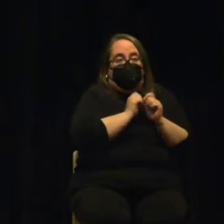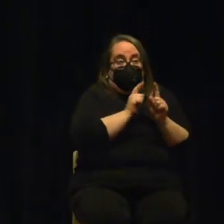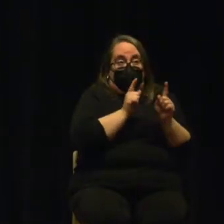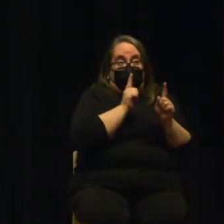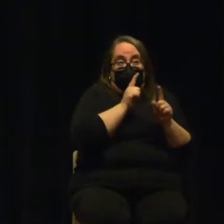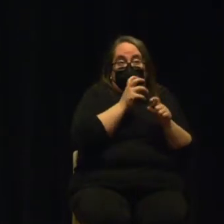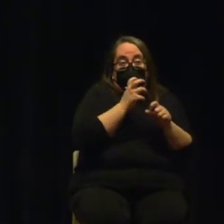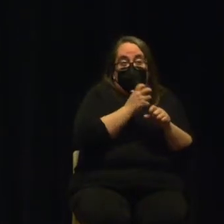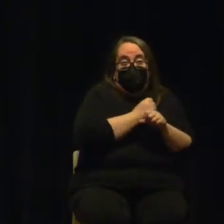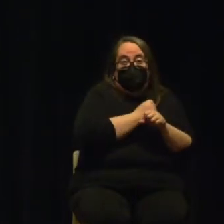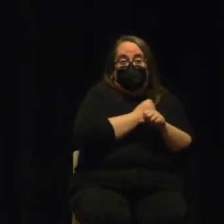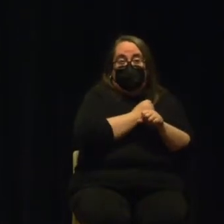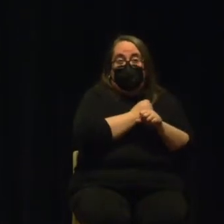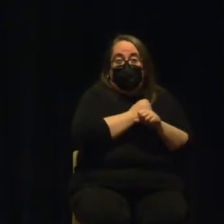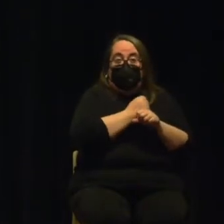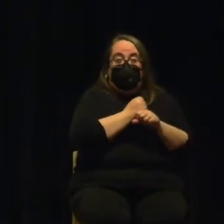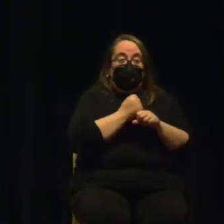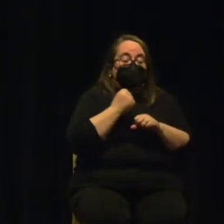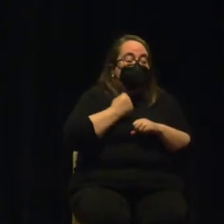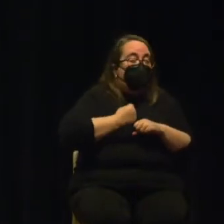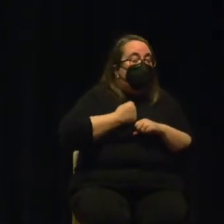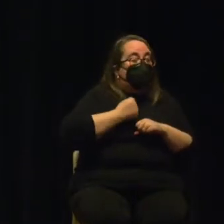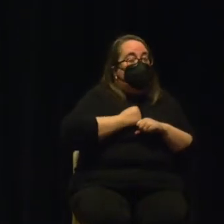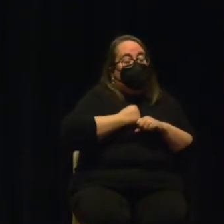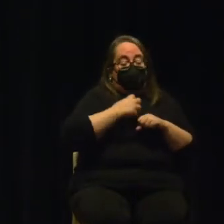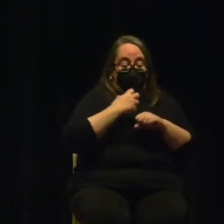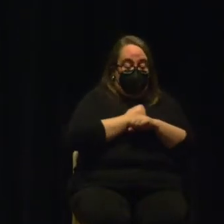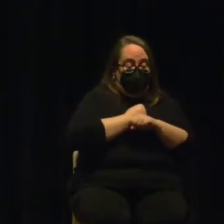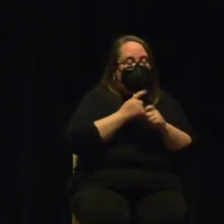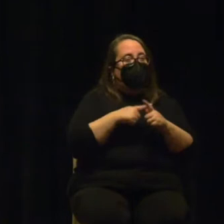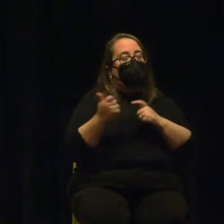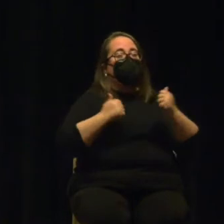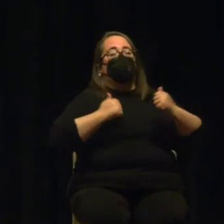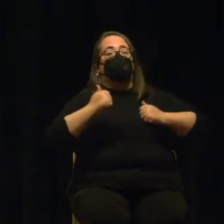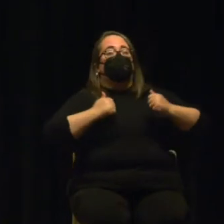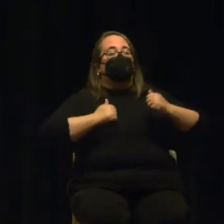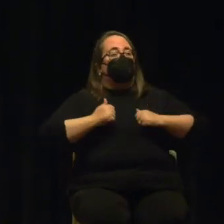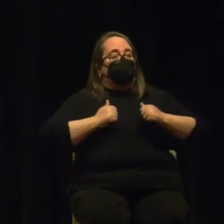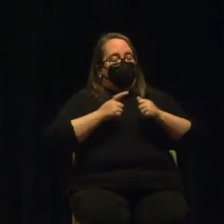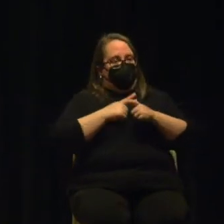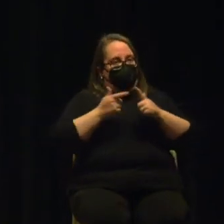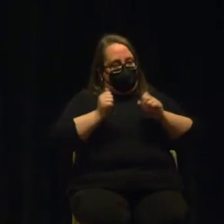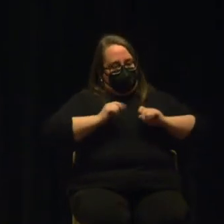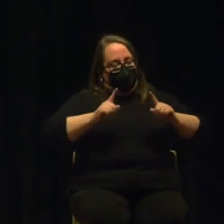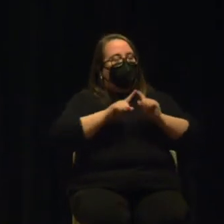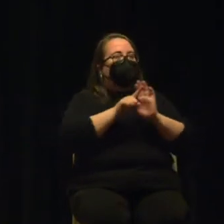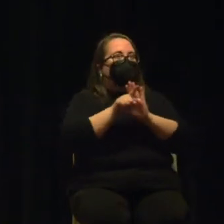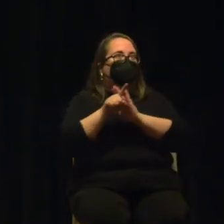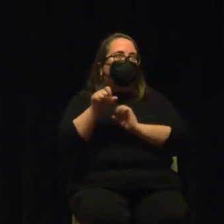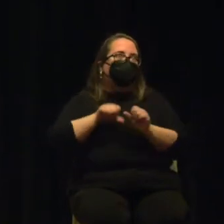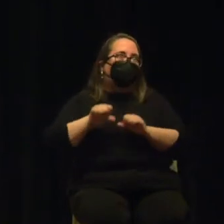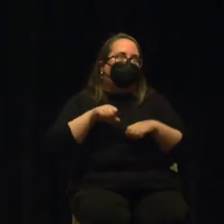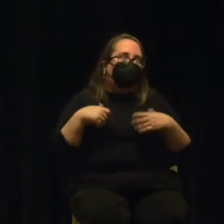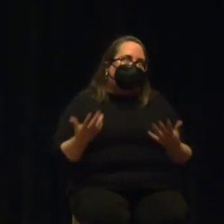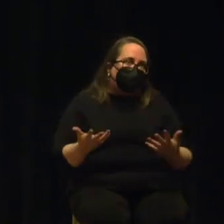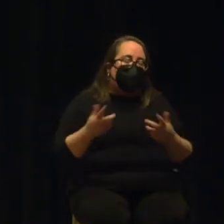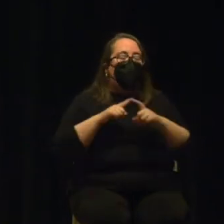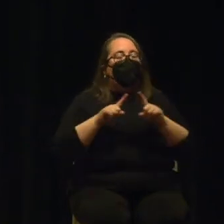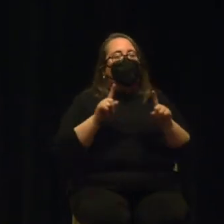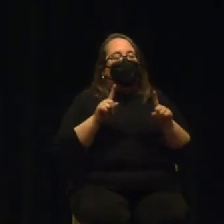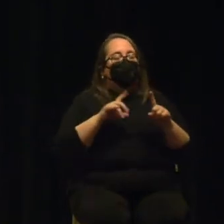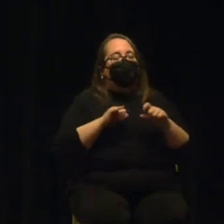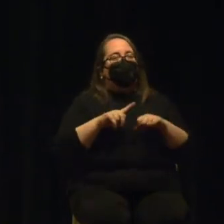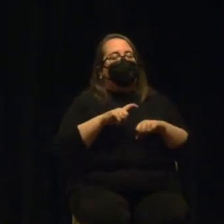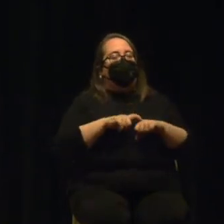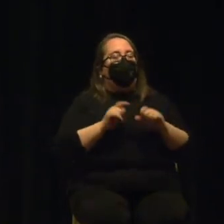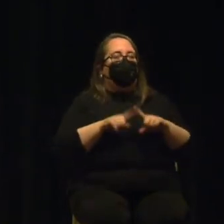wins this brute competition gets to beat their chests. And when this is over, we'll go back to murdering each other, right? Mm-hmm. But this was it was a